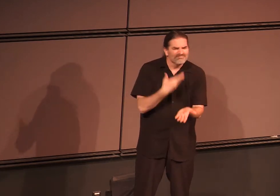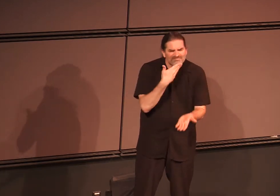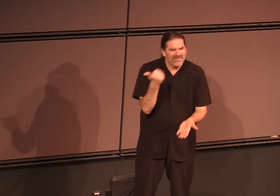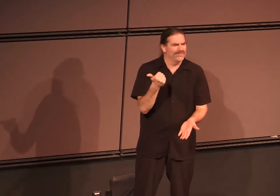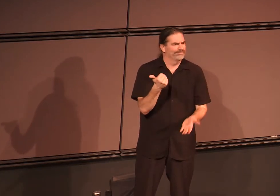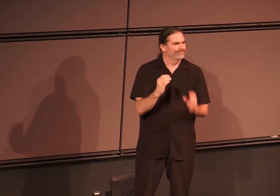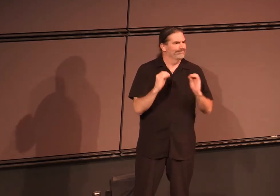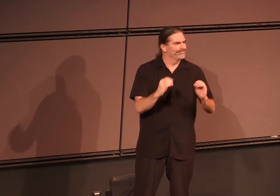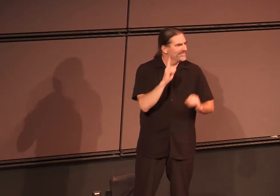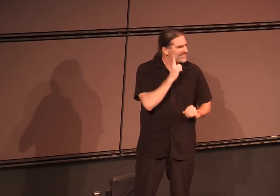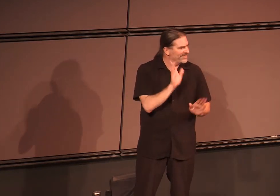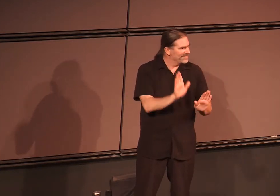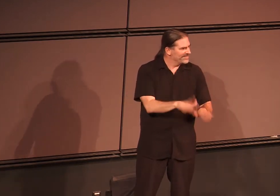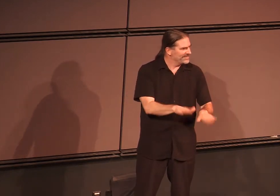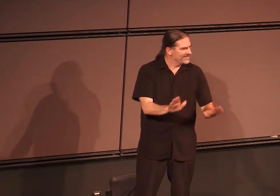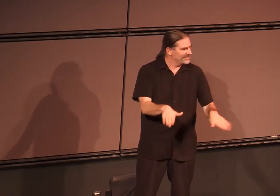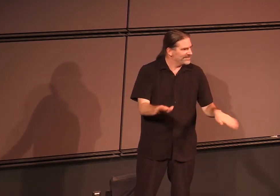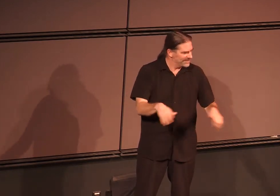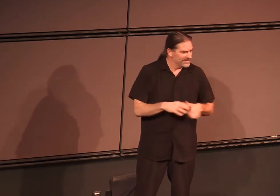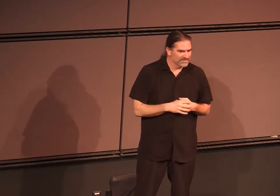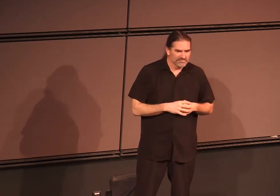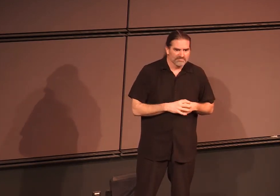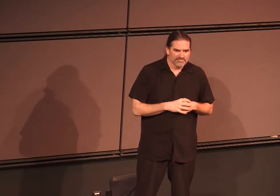to talk about the best way to educate deaf children.